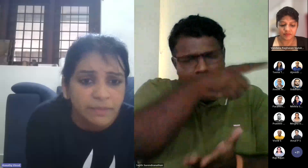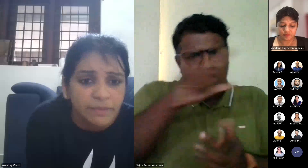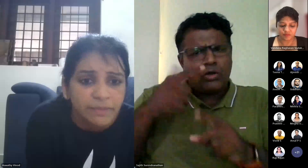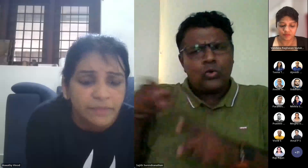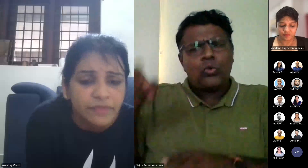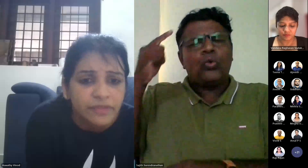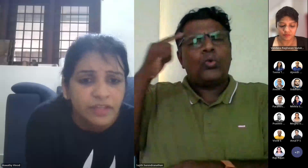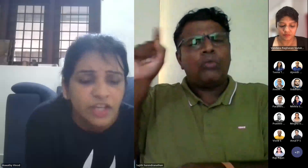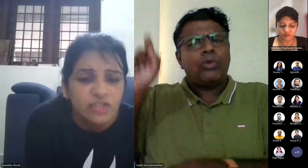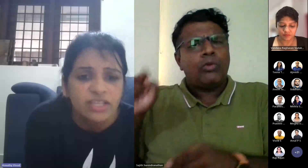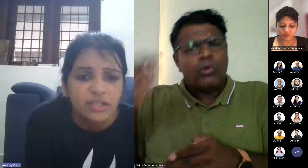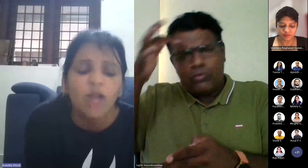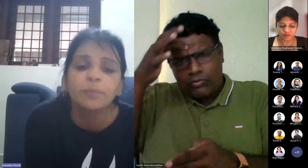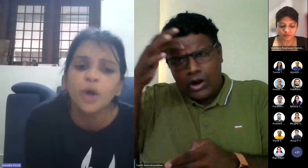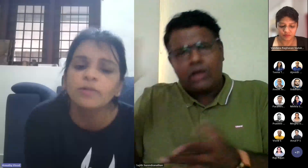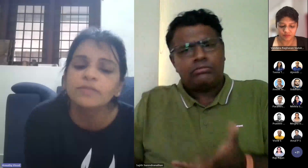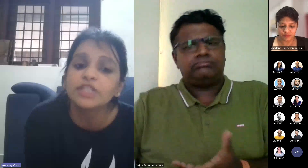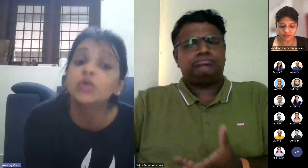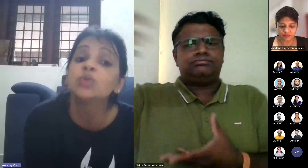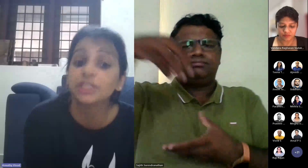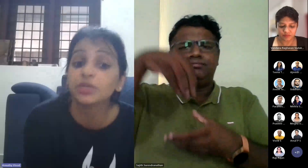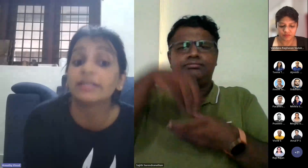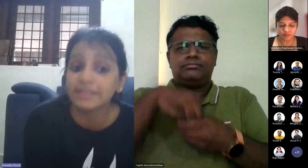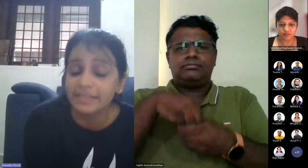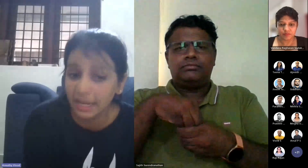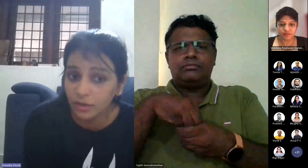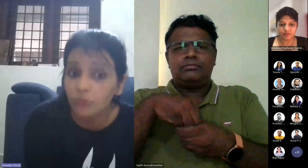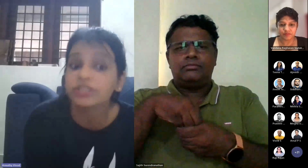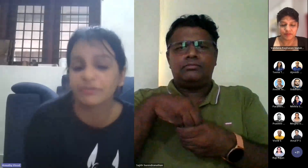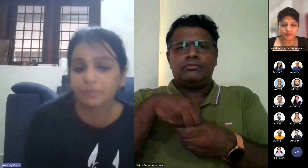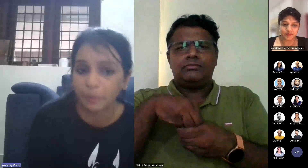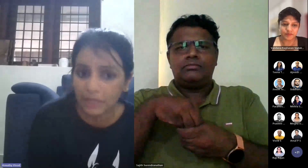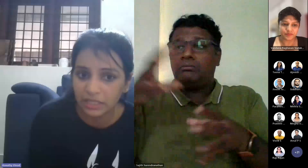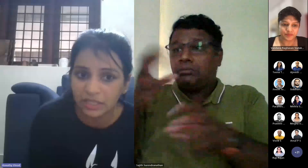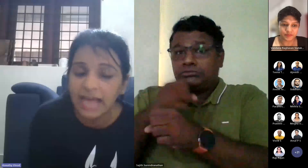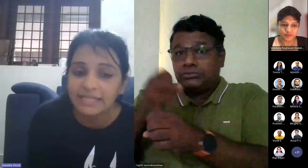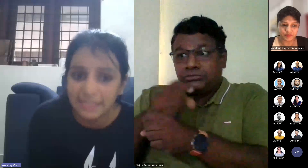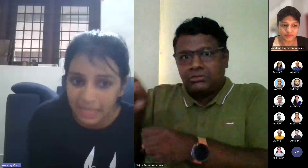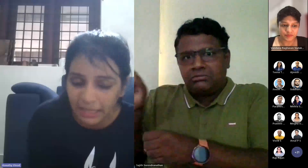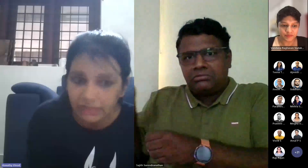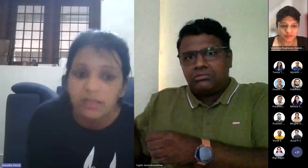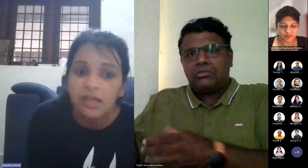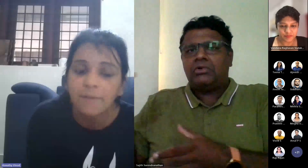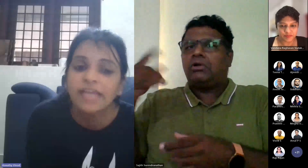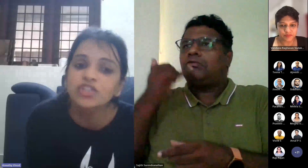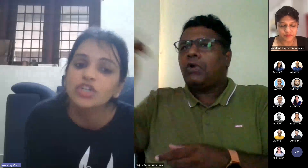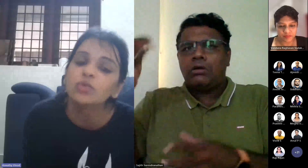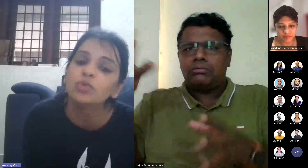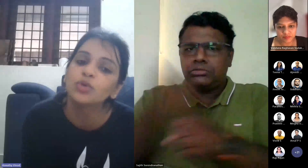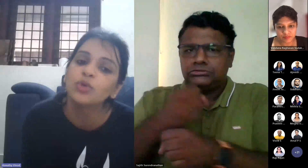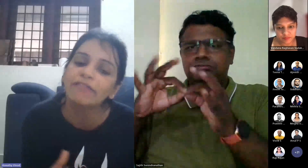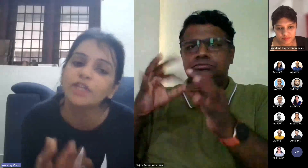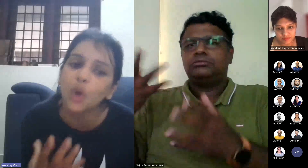country. So these are all problems that you need to understand of the deaf population as a designer. Make